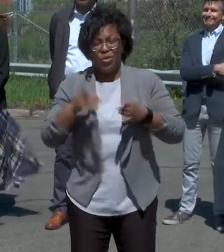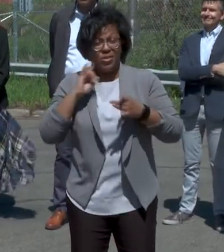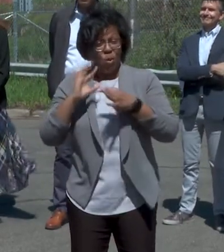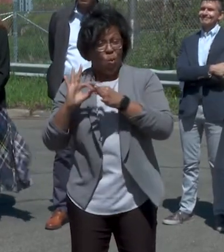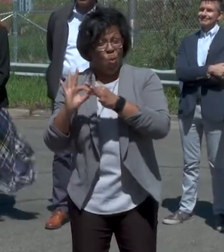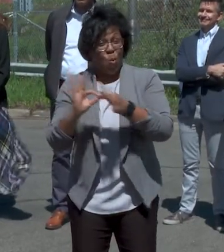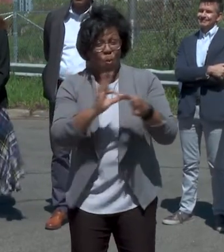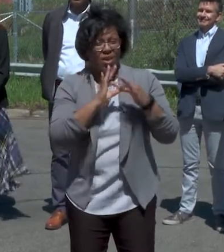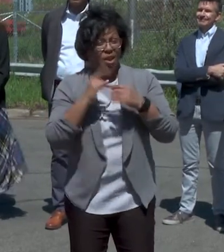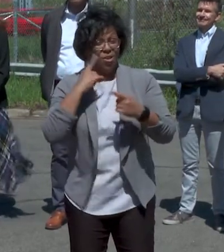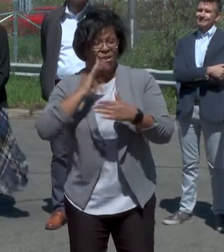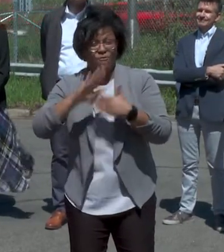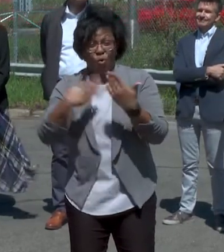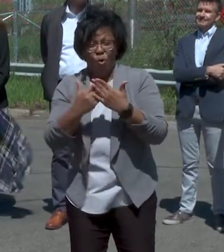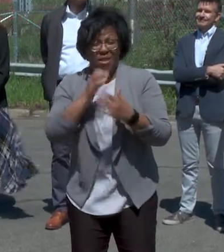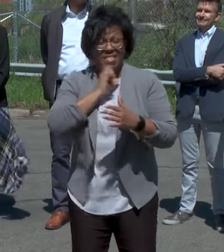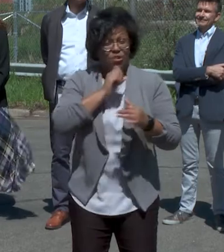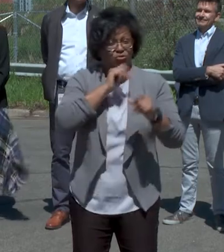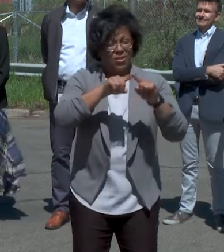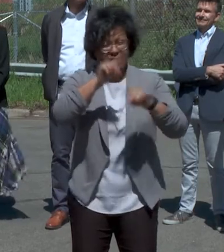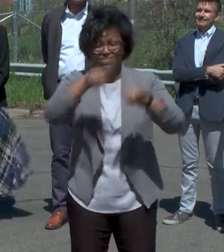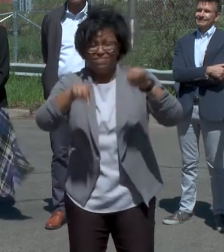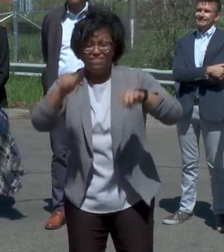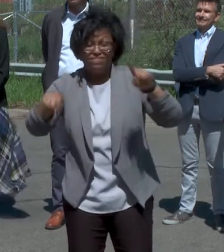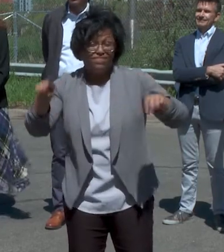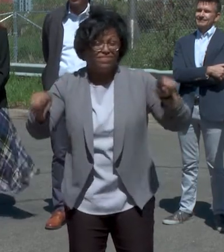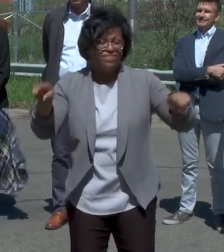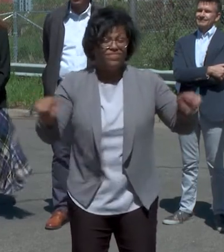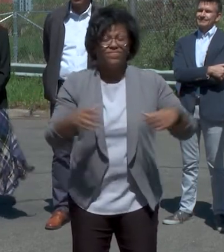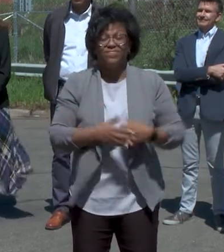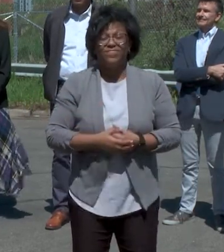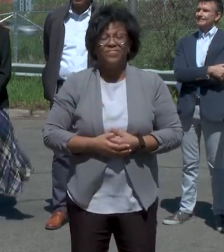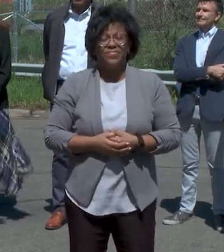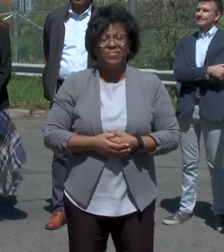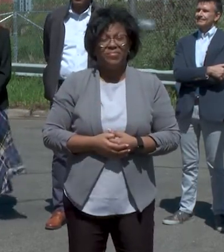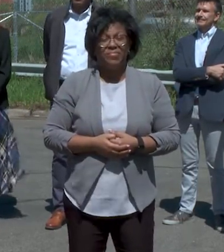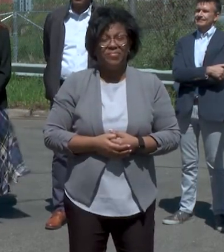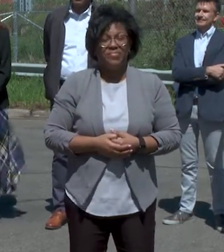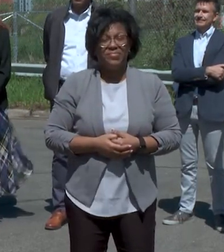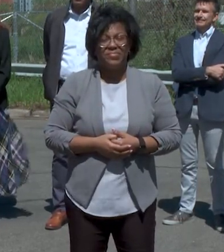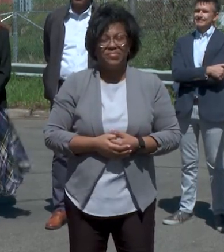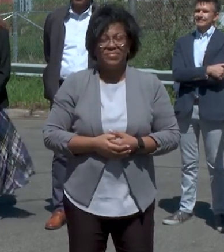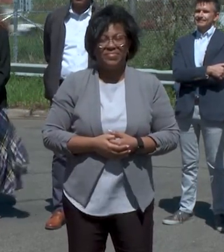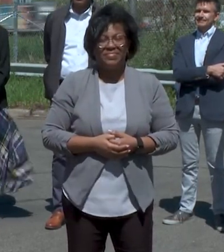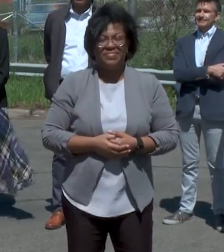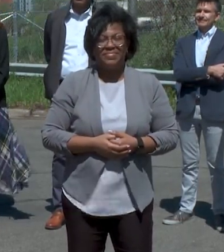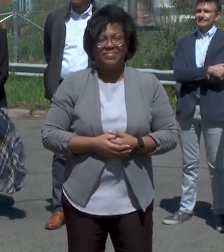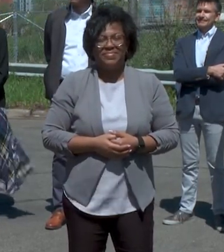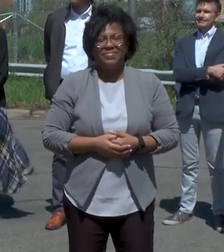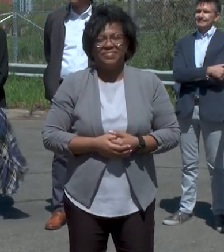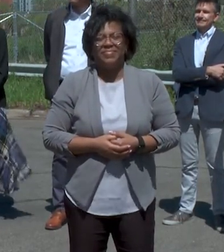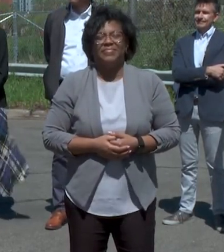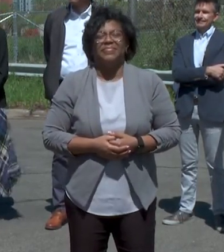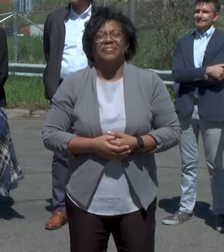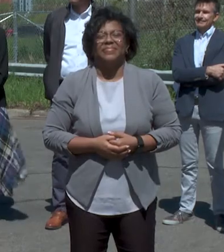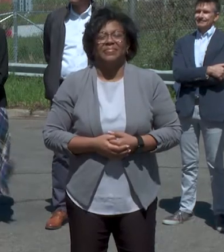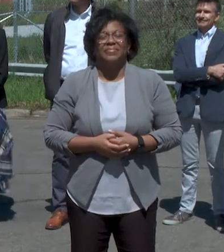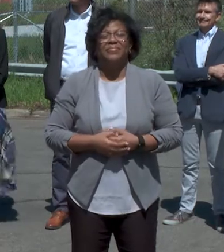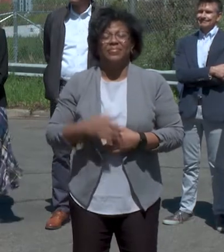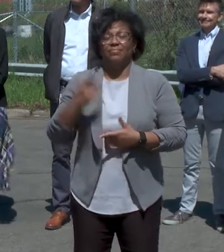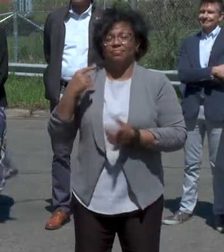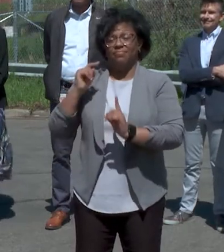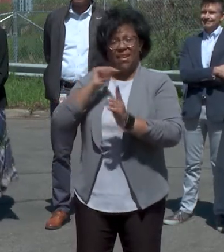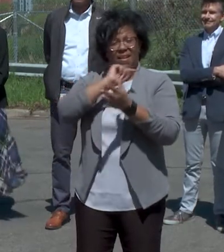planting, maintenance activities, as well as educational and hands-on experiences in our urban